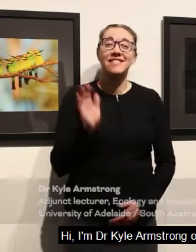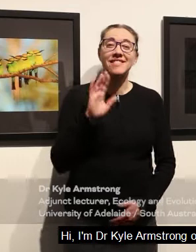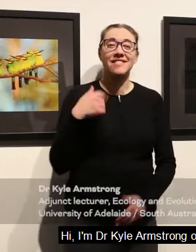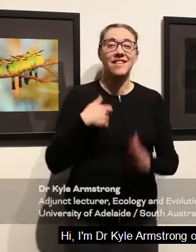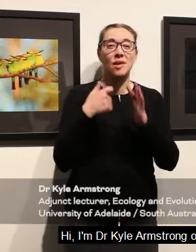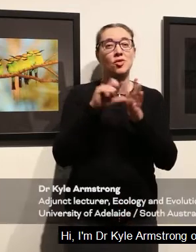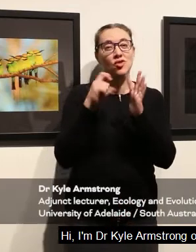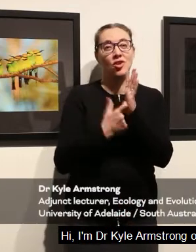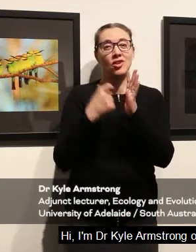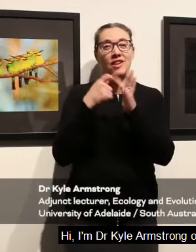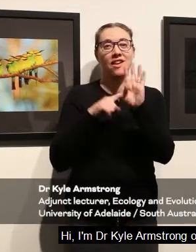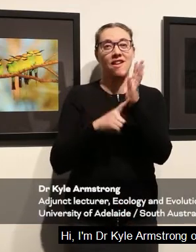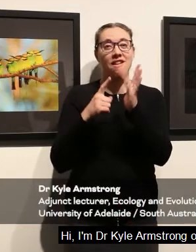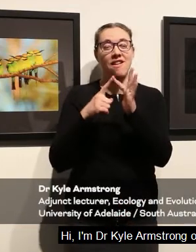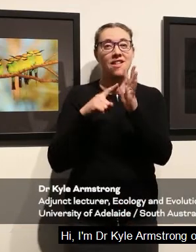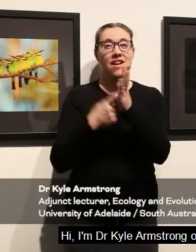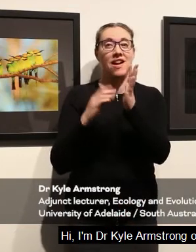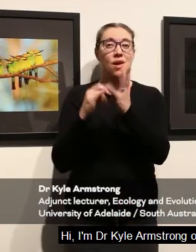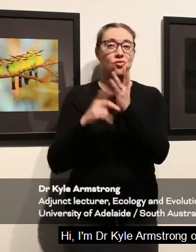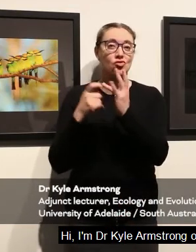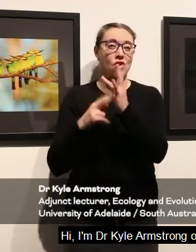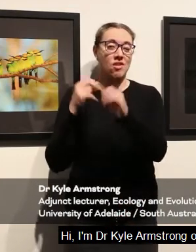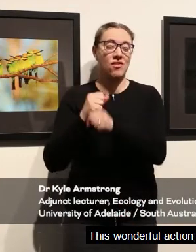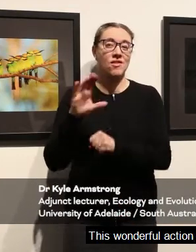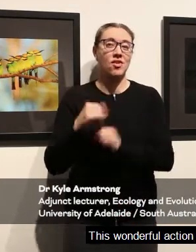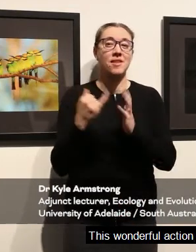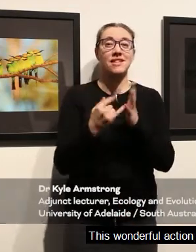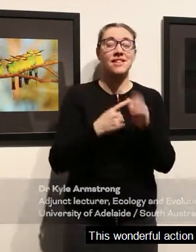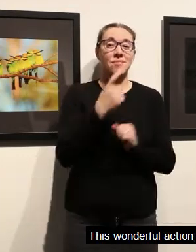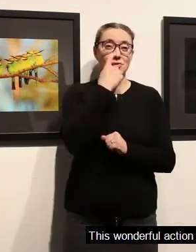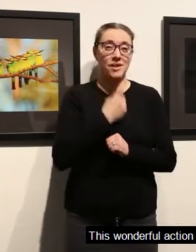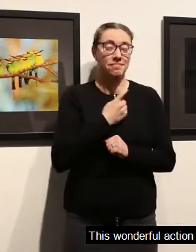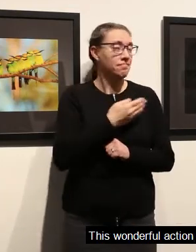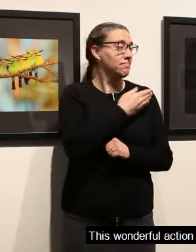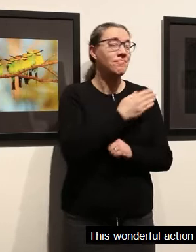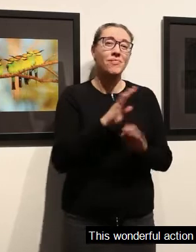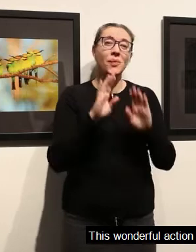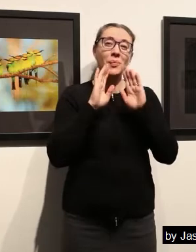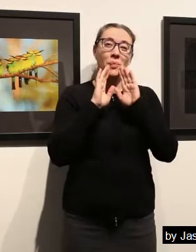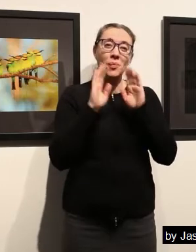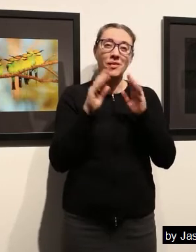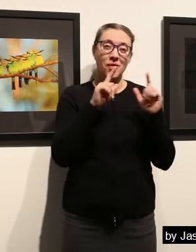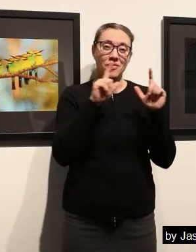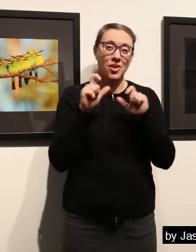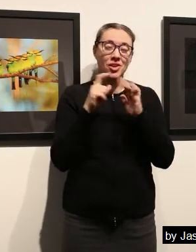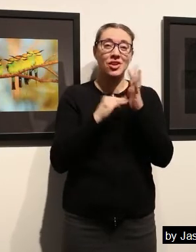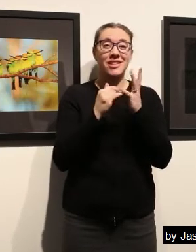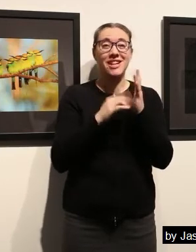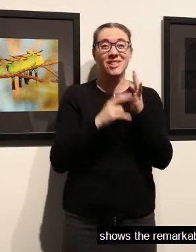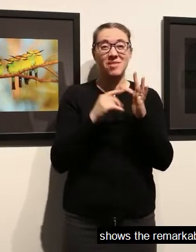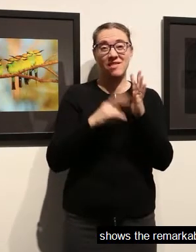Hi, I'm Dr Kyle Armstrong of the South Australian Museum. This wonderful action shot of the horseshoe bat by Jasmine